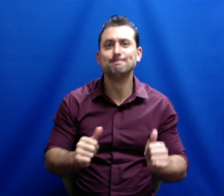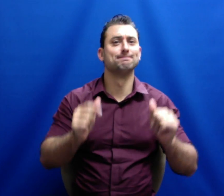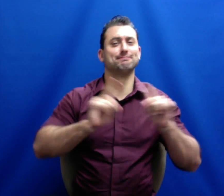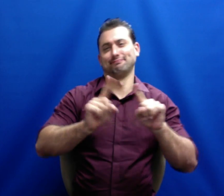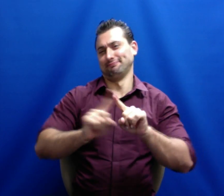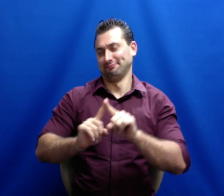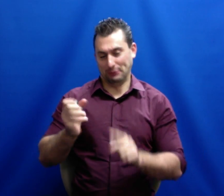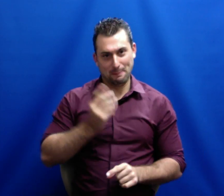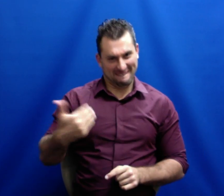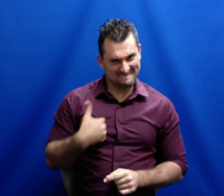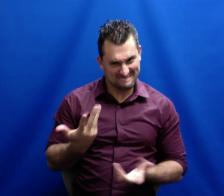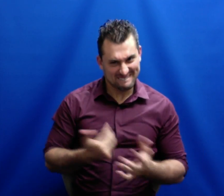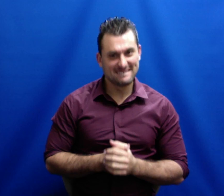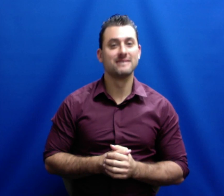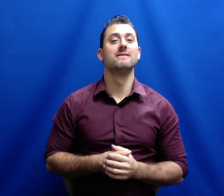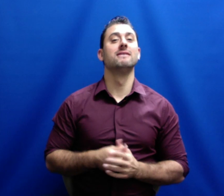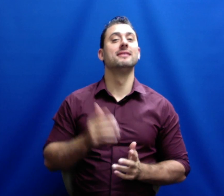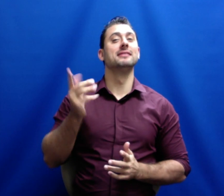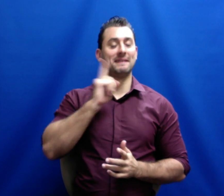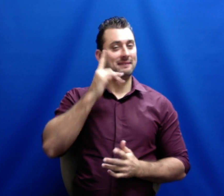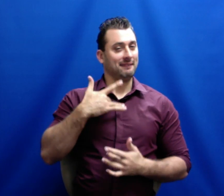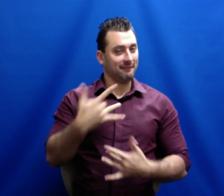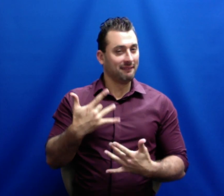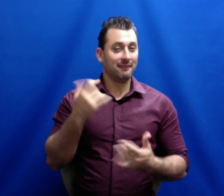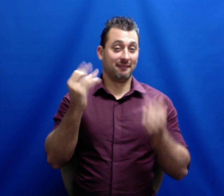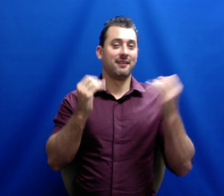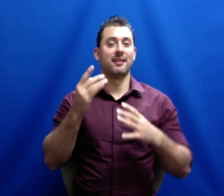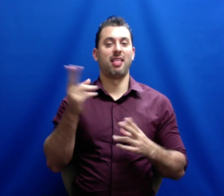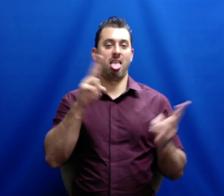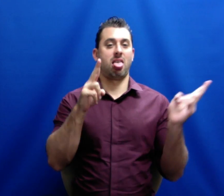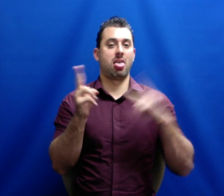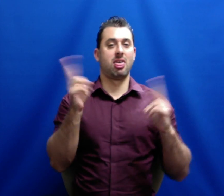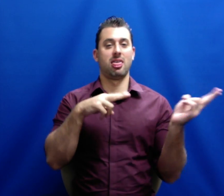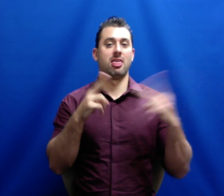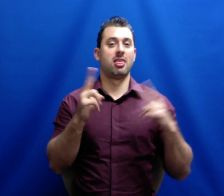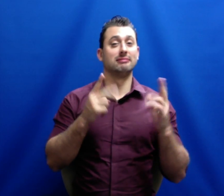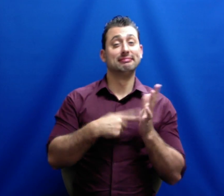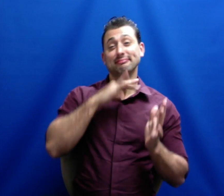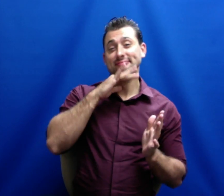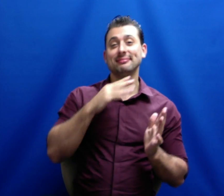like. Deaf tend to have their own jokes, humorous jokes, sometimes dirty.